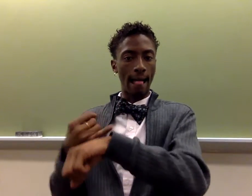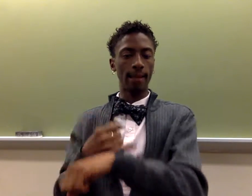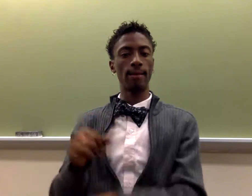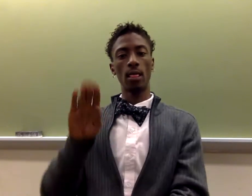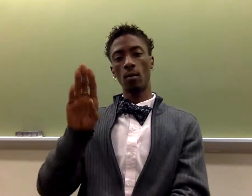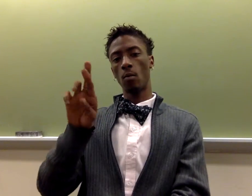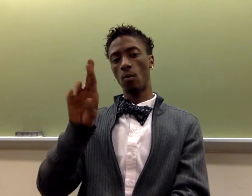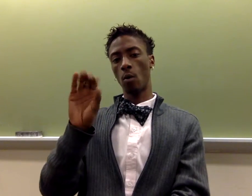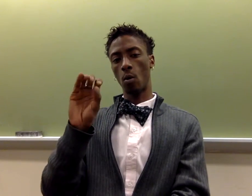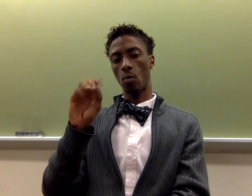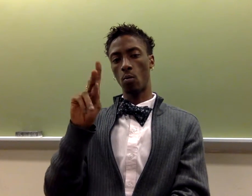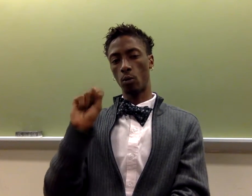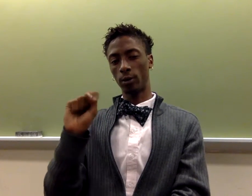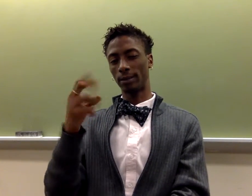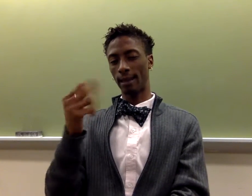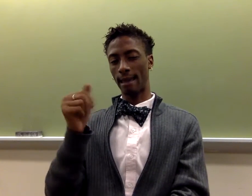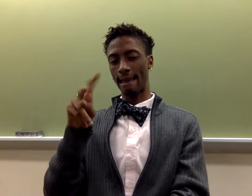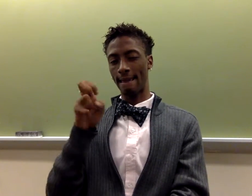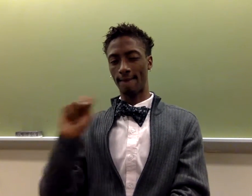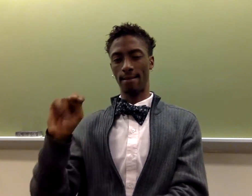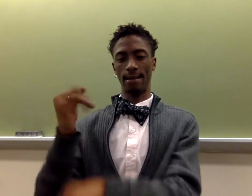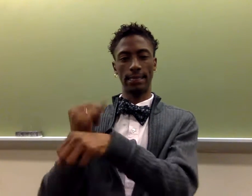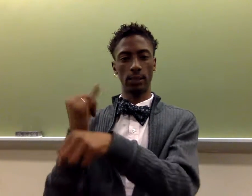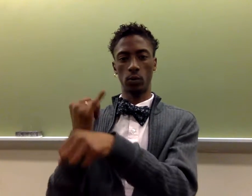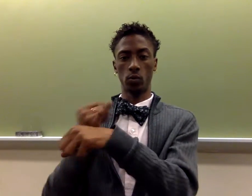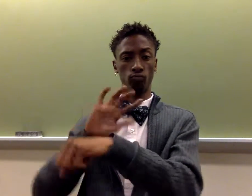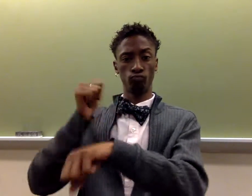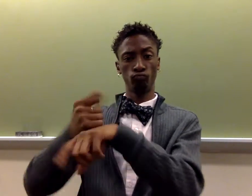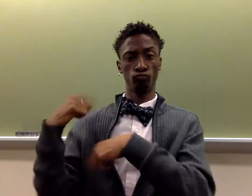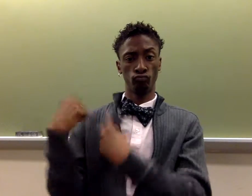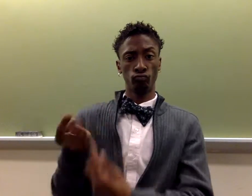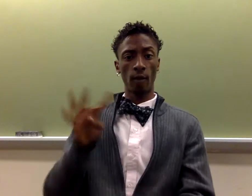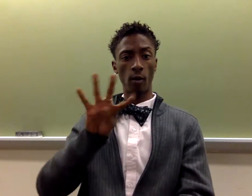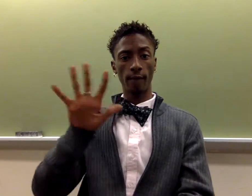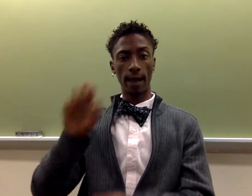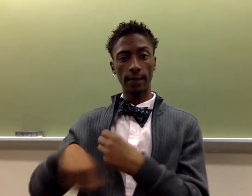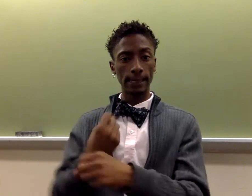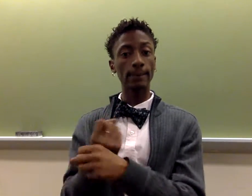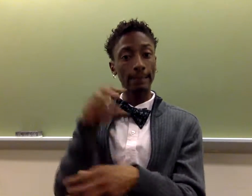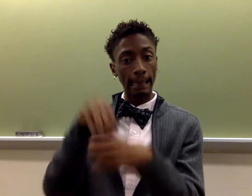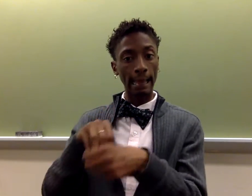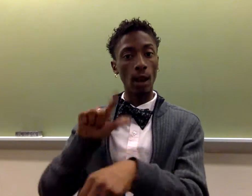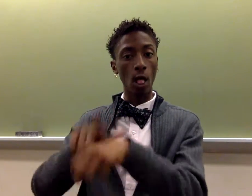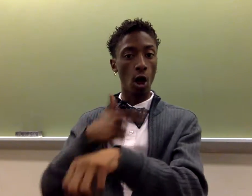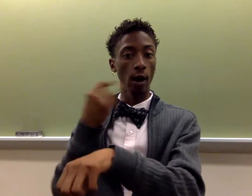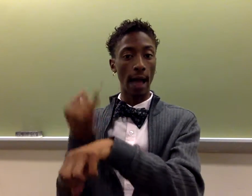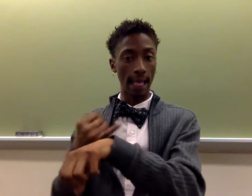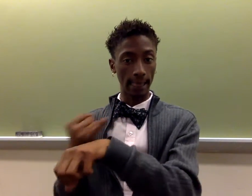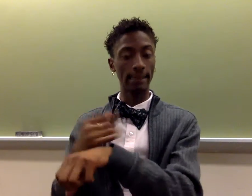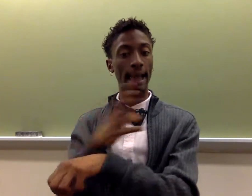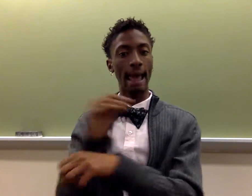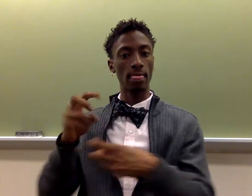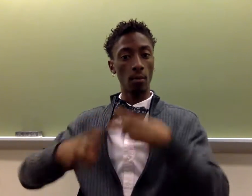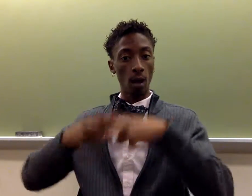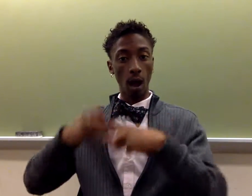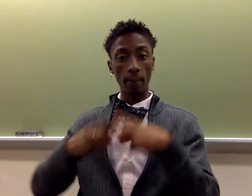Institute is located and has been based there for over 45 years in Long Island. And the problem is they had been